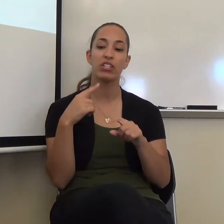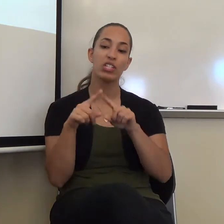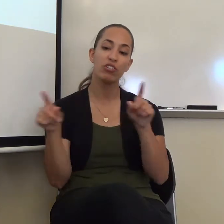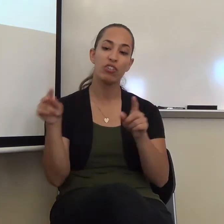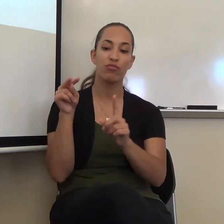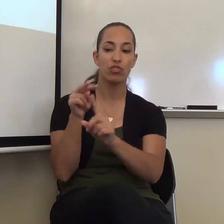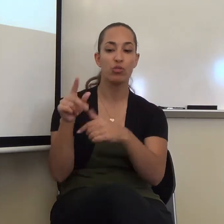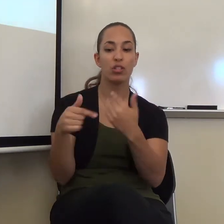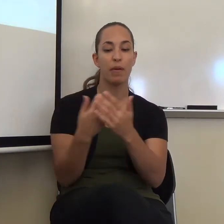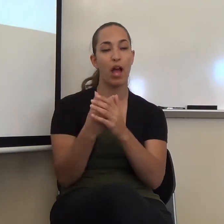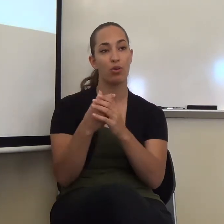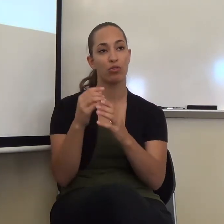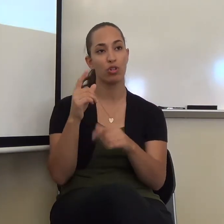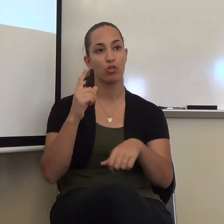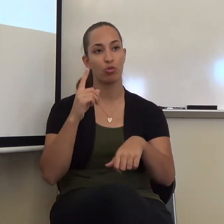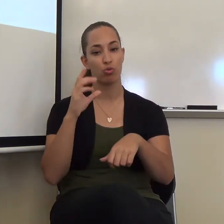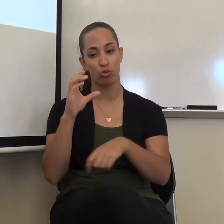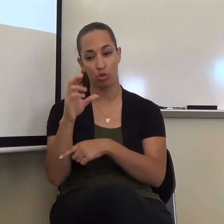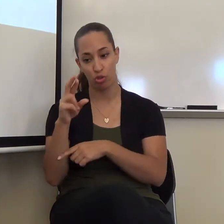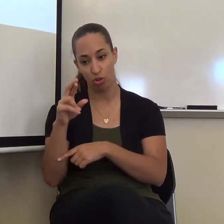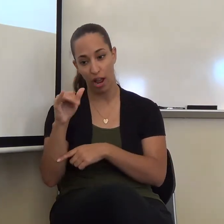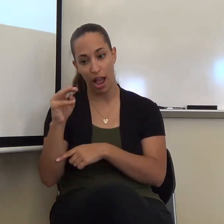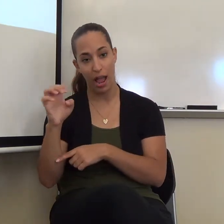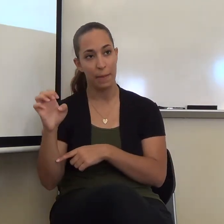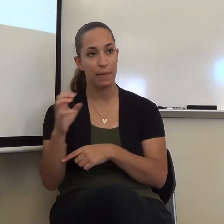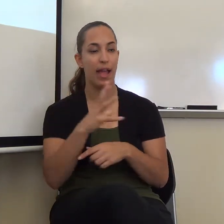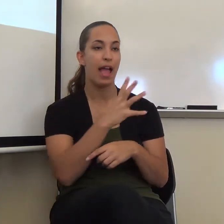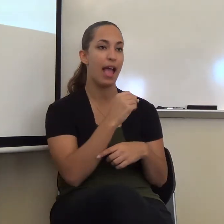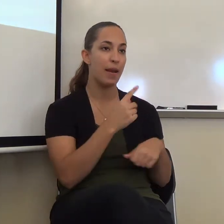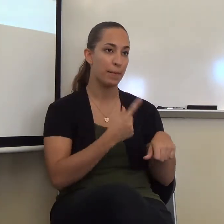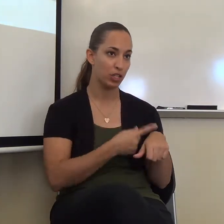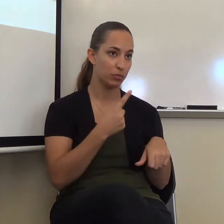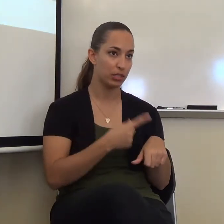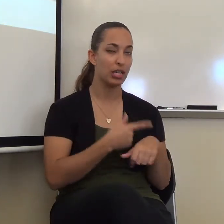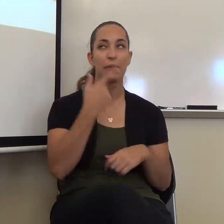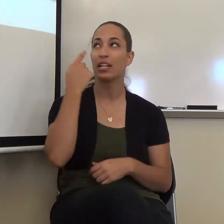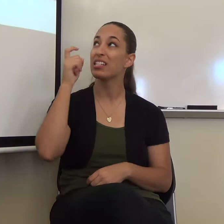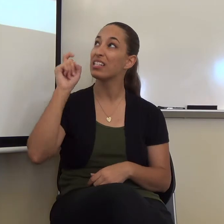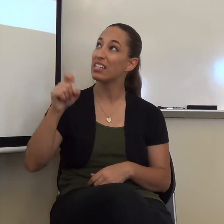punishment, because you have to get this idea in there. This is half of the paragraph.